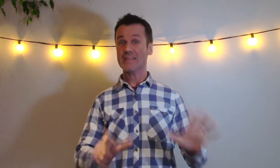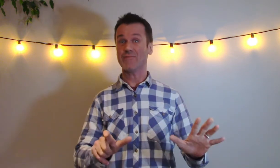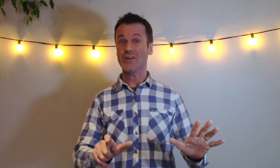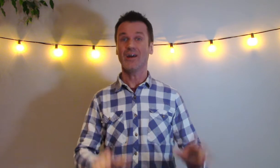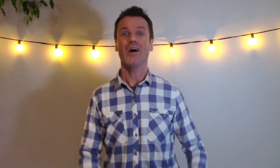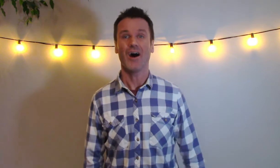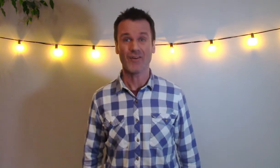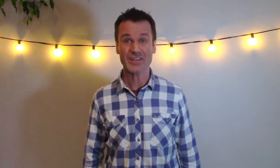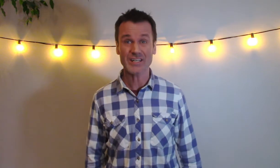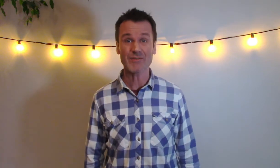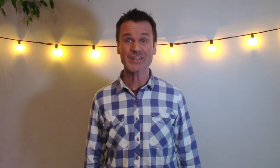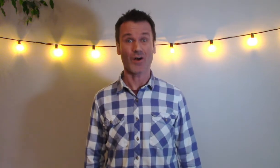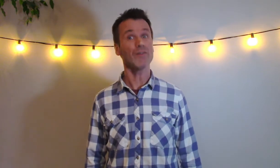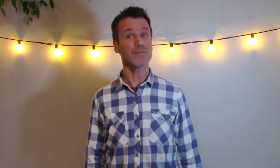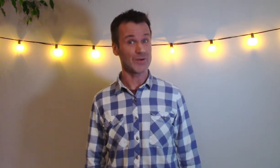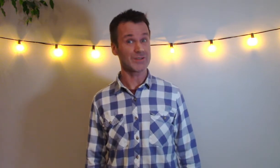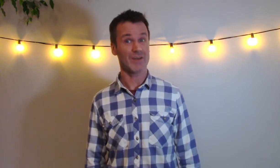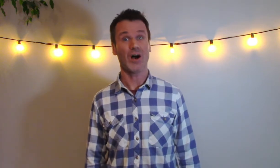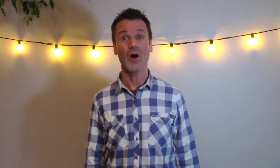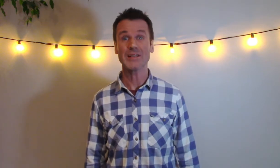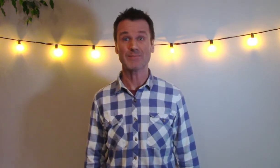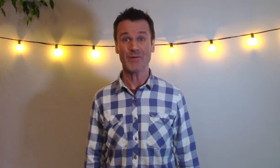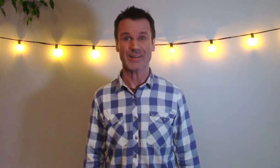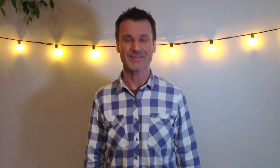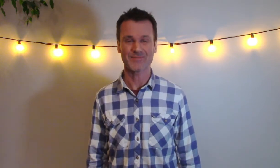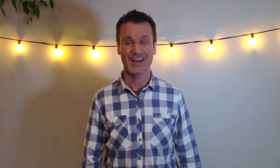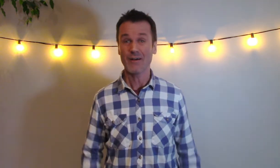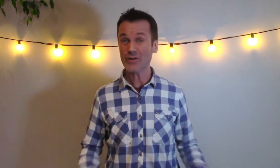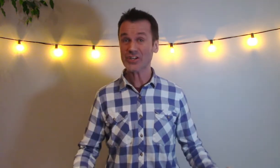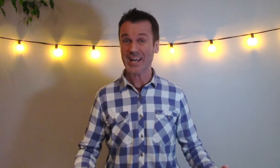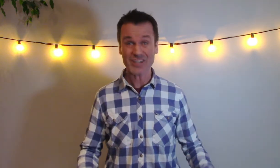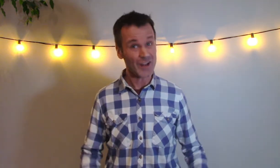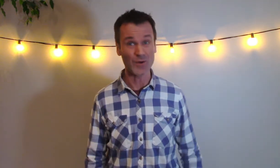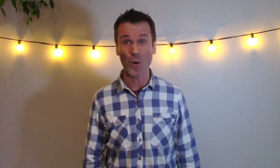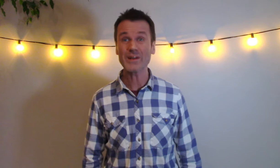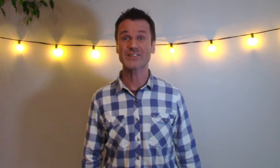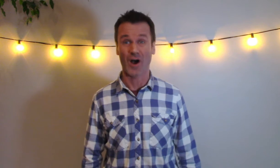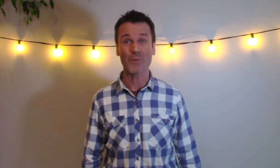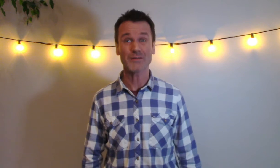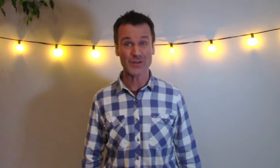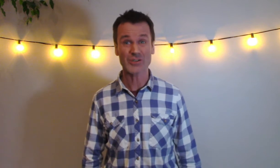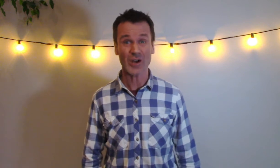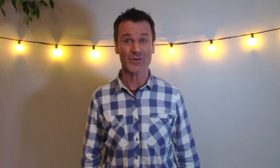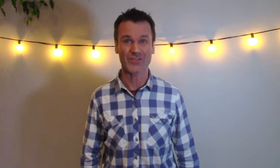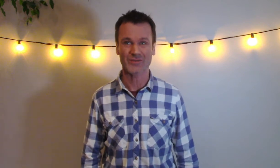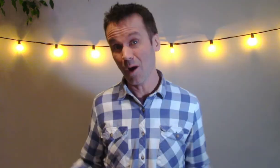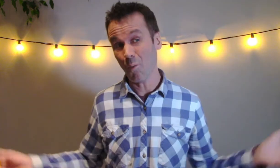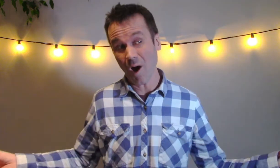7 of our series on the fruits of the Holy Spirit. For a change, I thought we'd start with a few jokes.